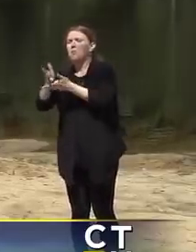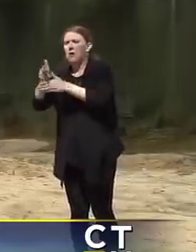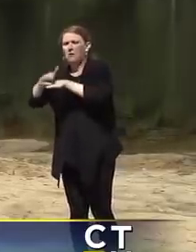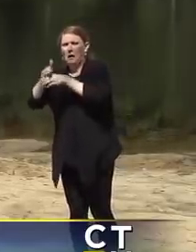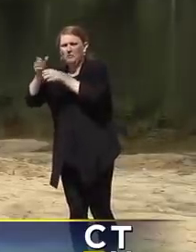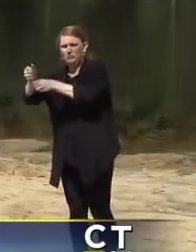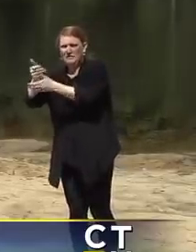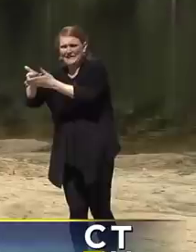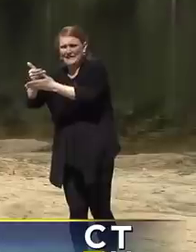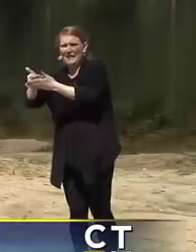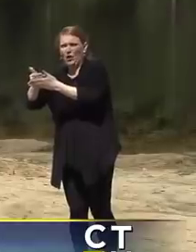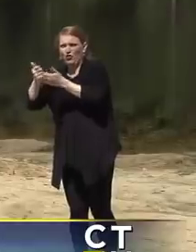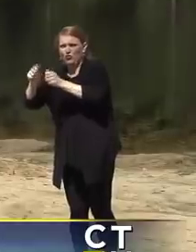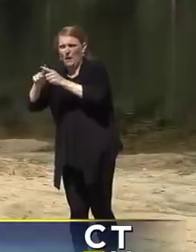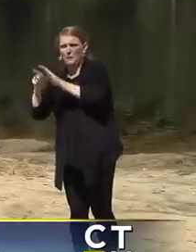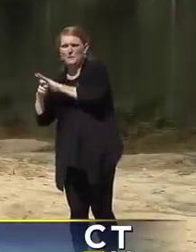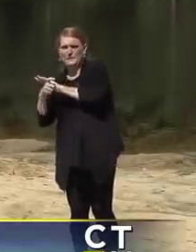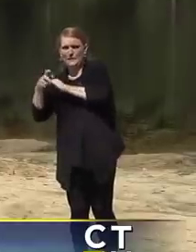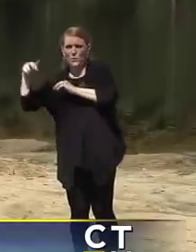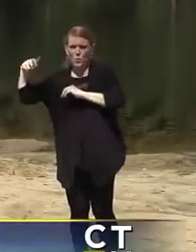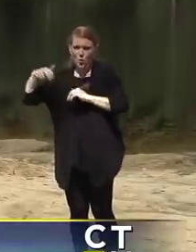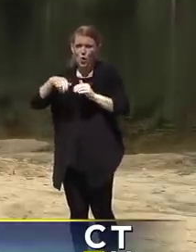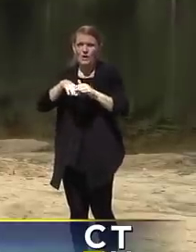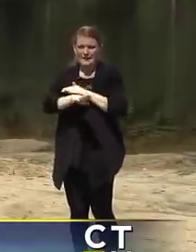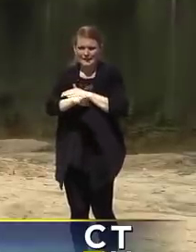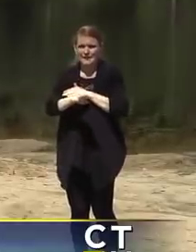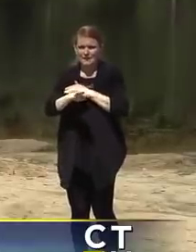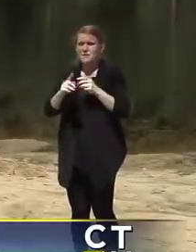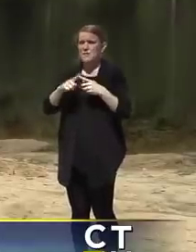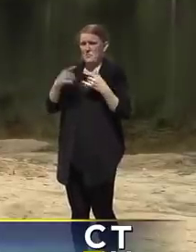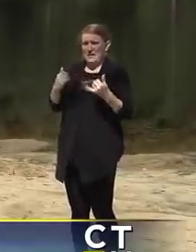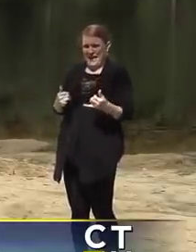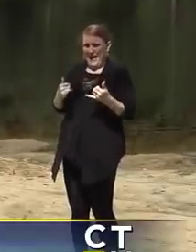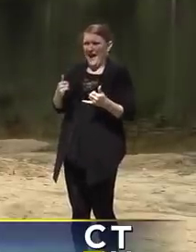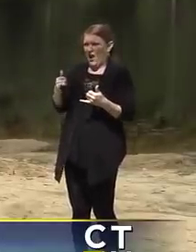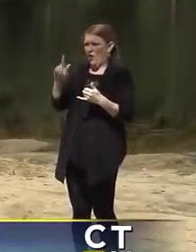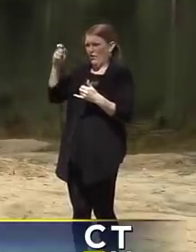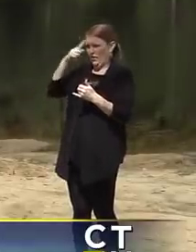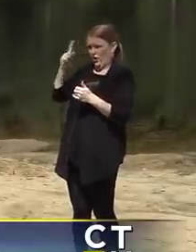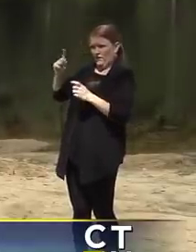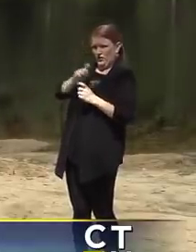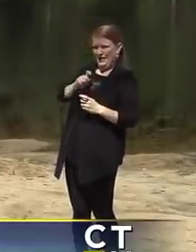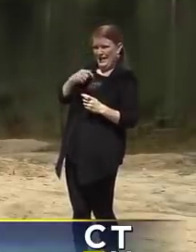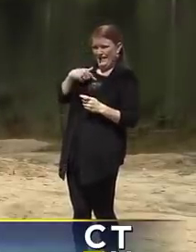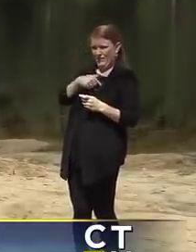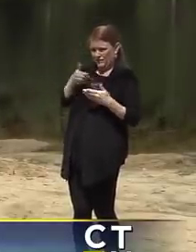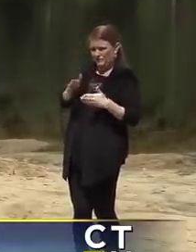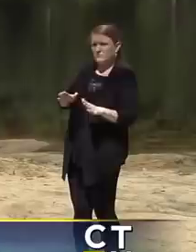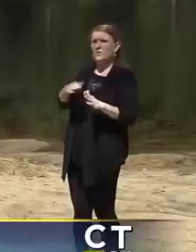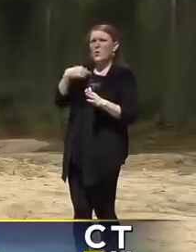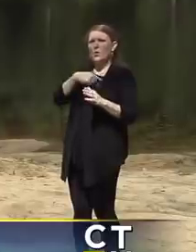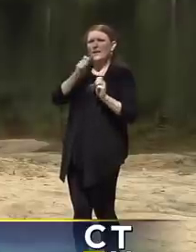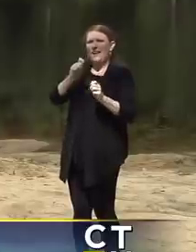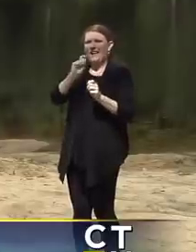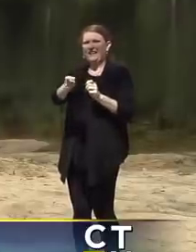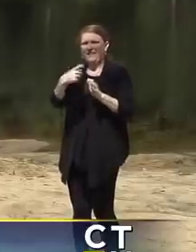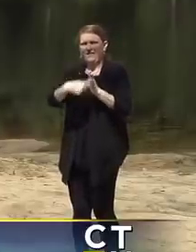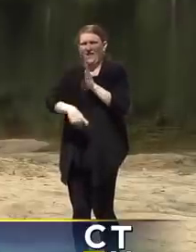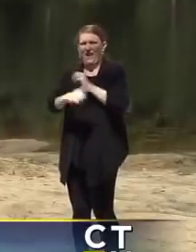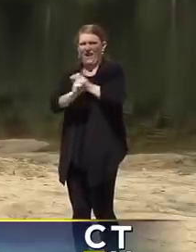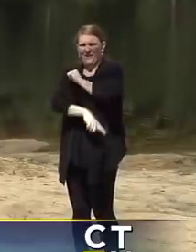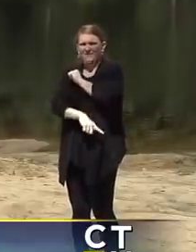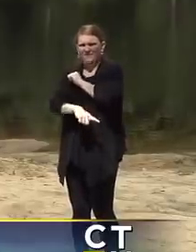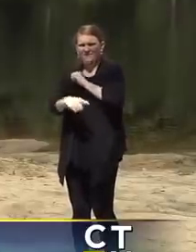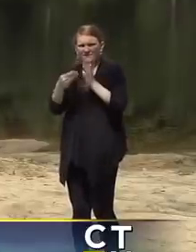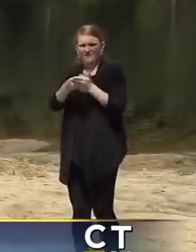March 30th, we have the authority now to issue fines for folks who basically disregard our